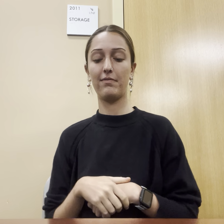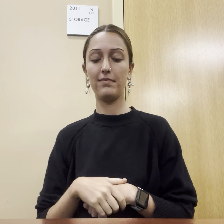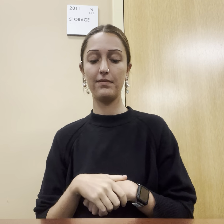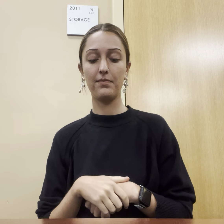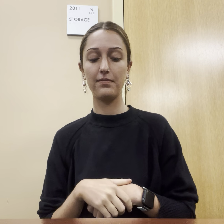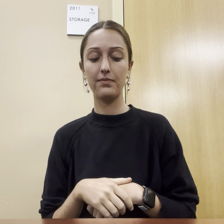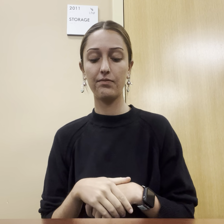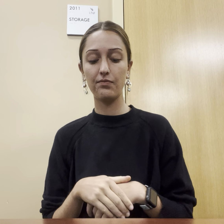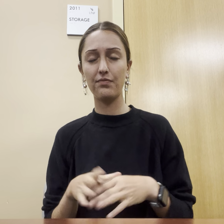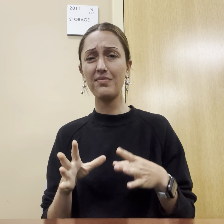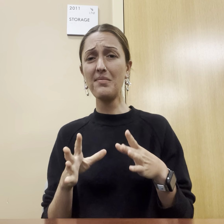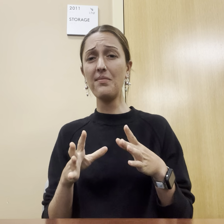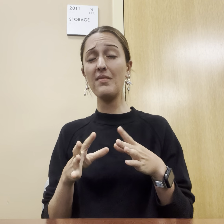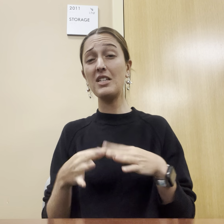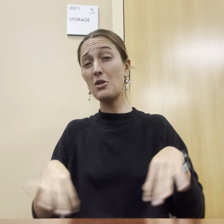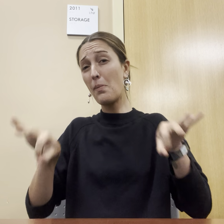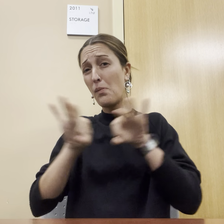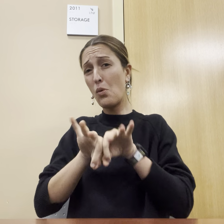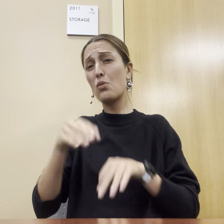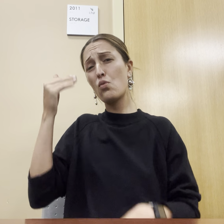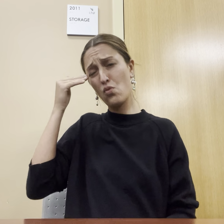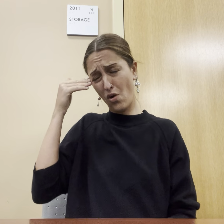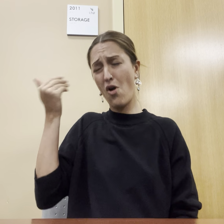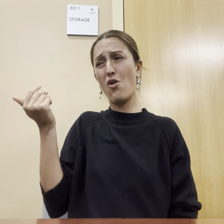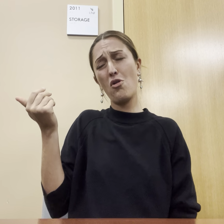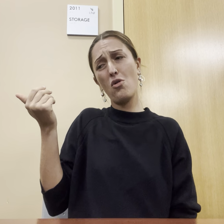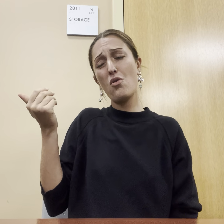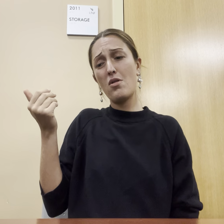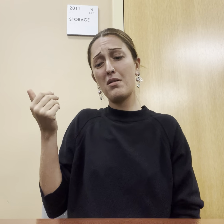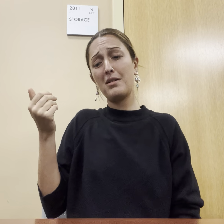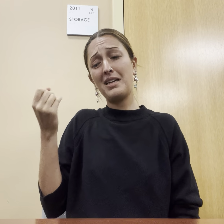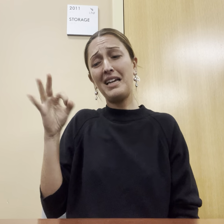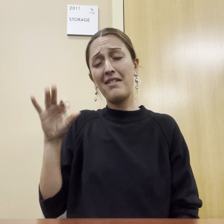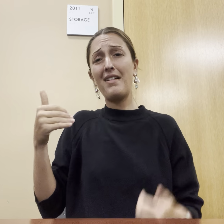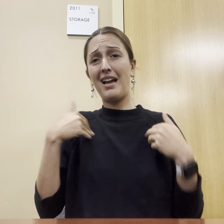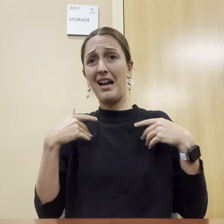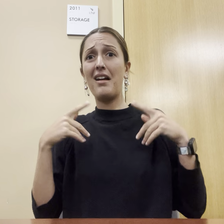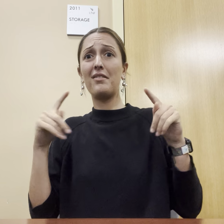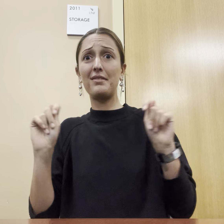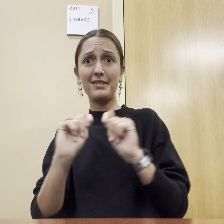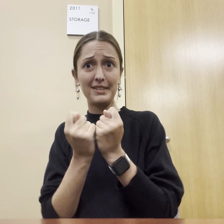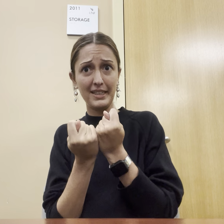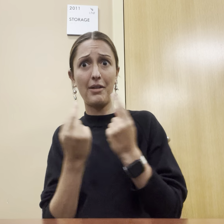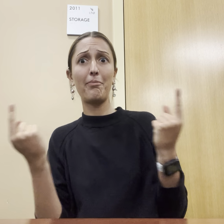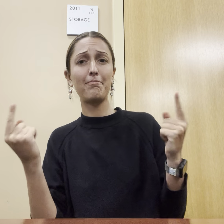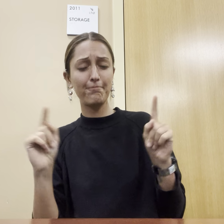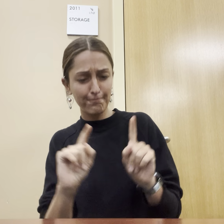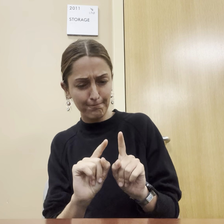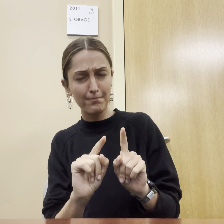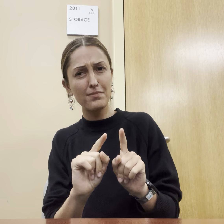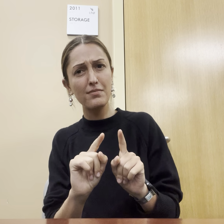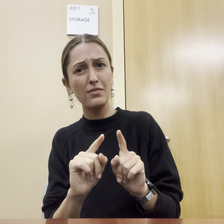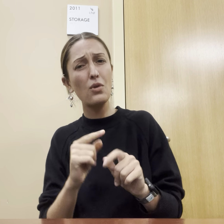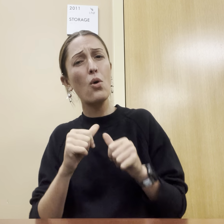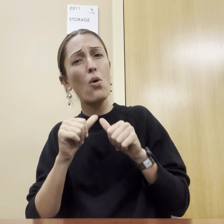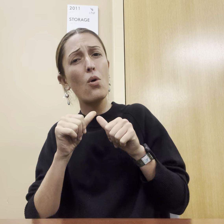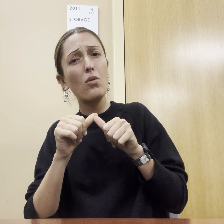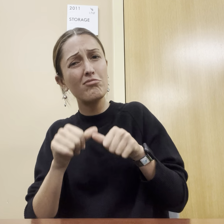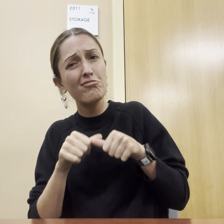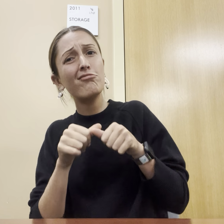client. So let them know, because that is absolutely not okay. Also recognize your need to switch. Like I said, if